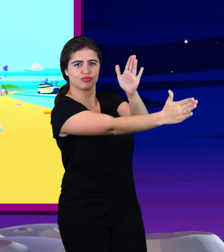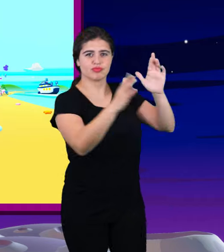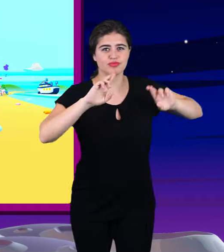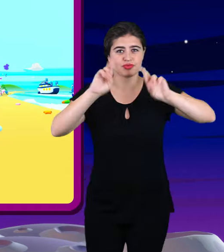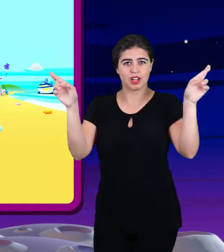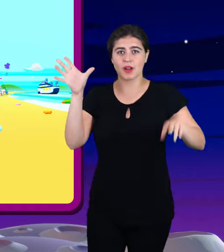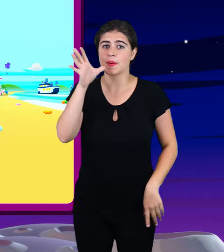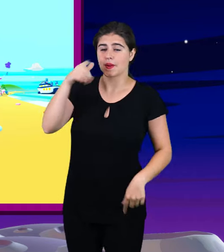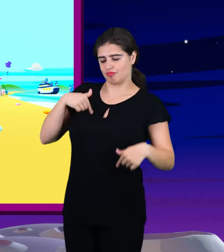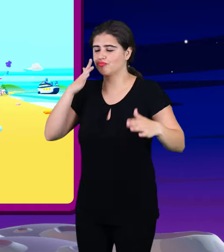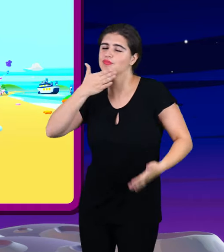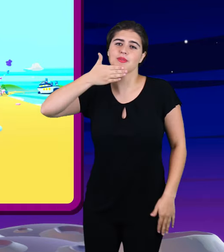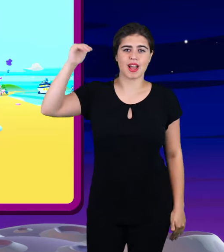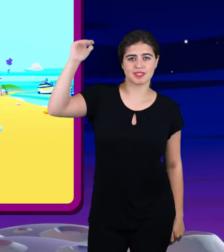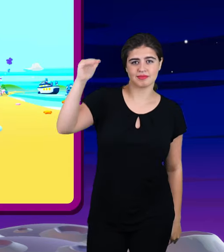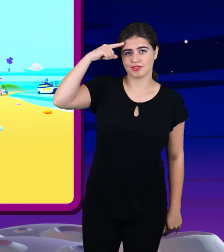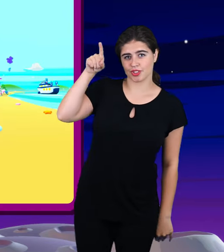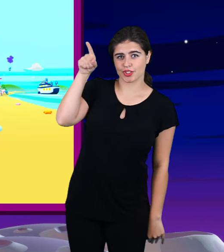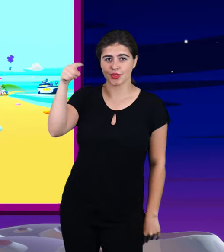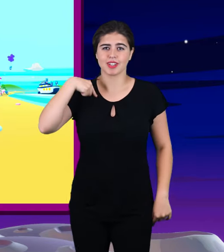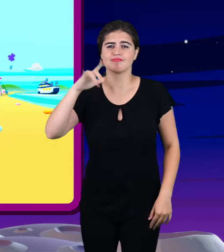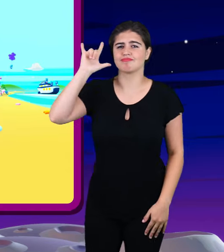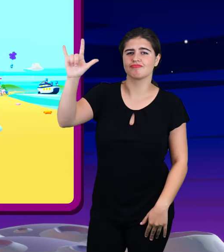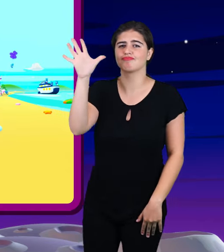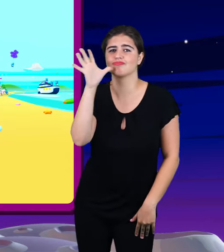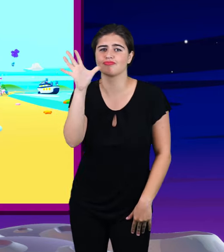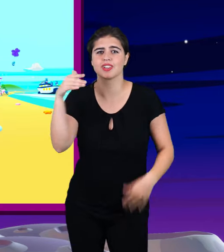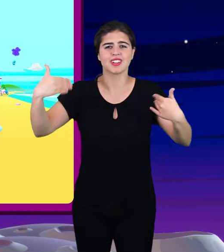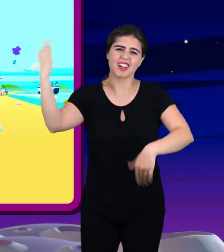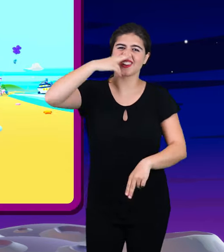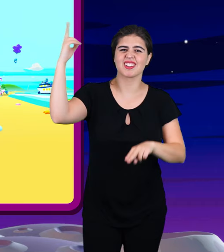vestido. Mommy, for you, I will be the best son. I love you, ma.